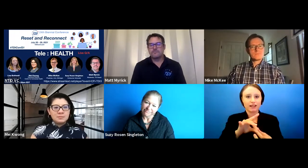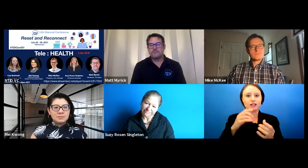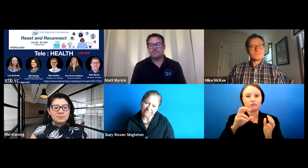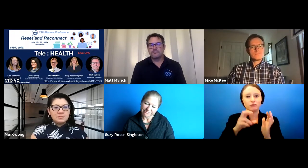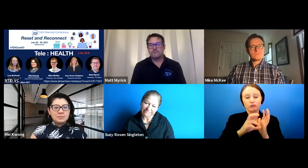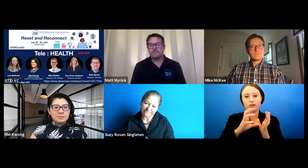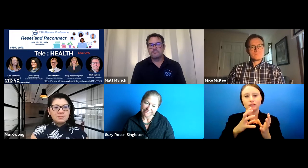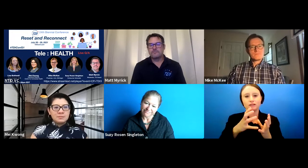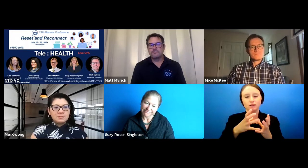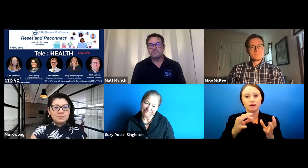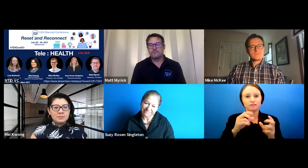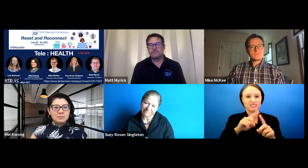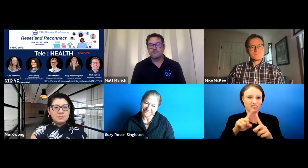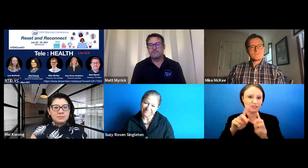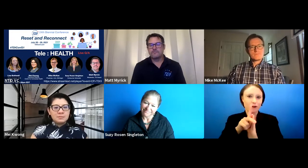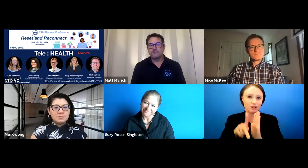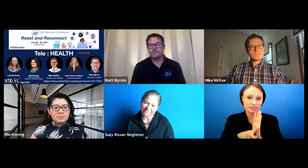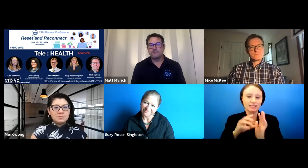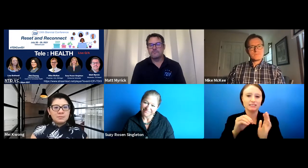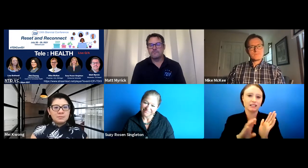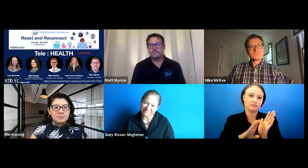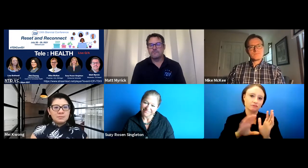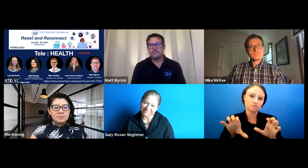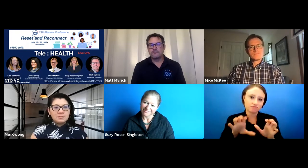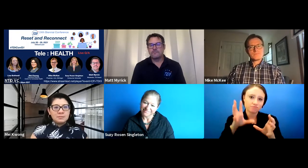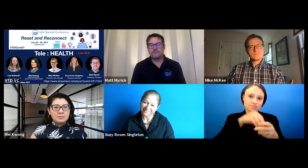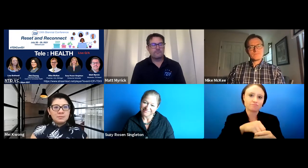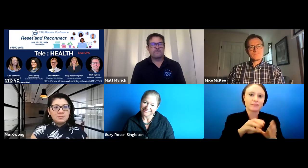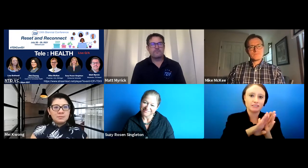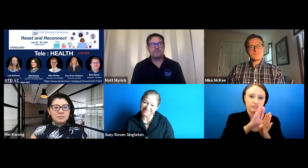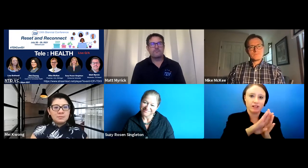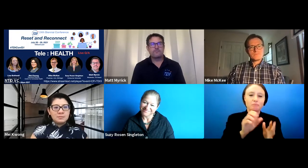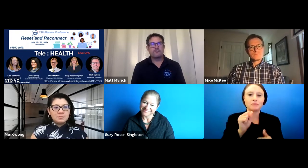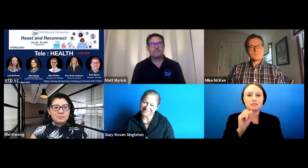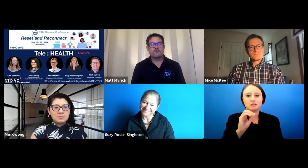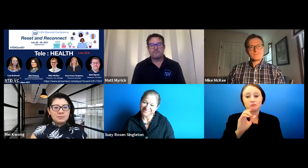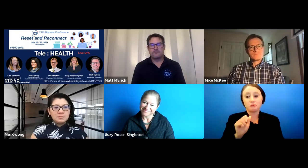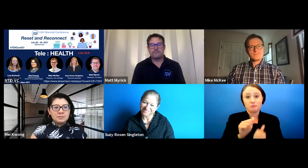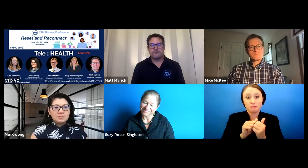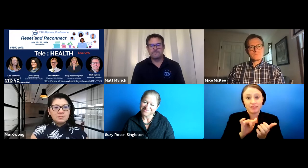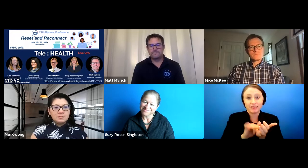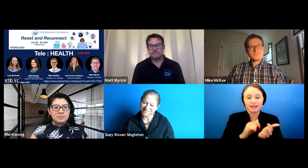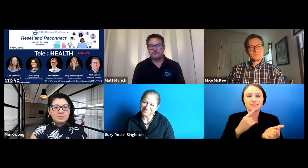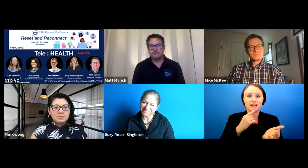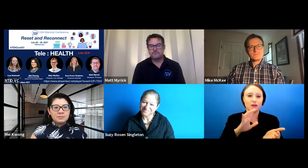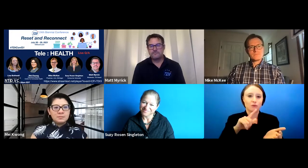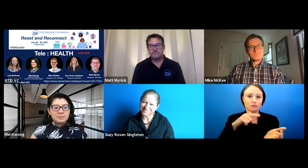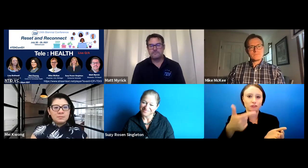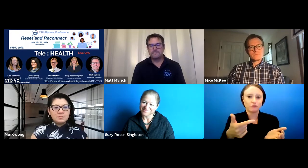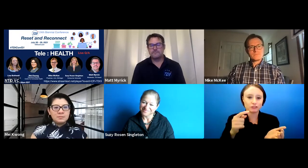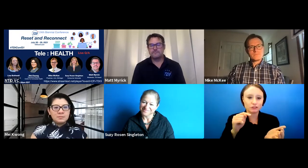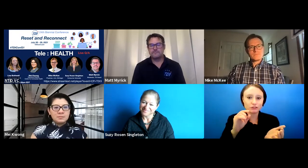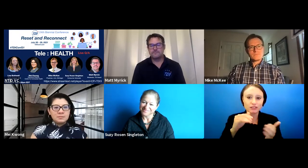So my area of expertise is policy-related review. So we review different policies and do development within those fields.